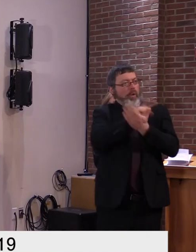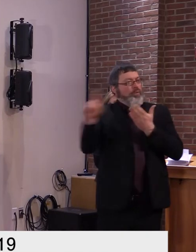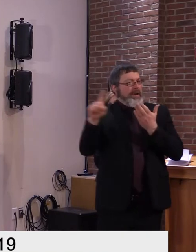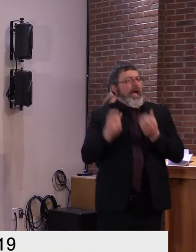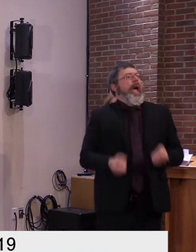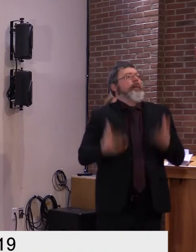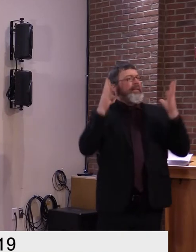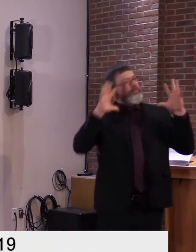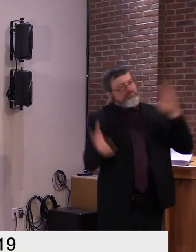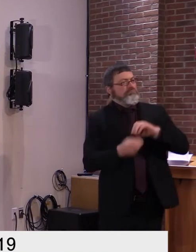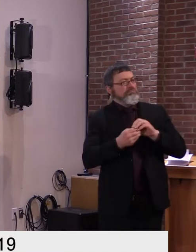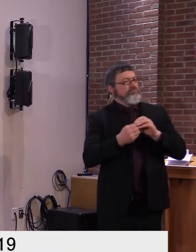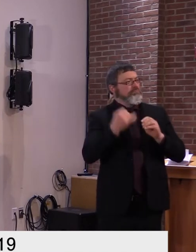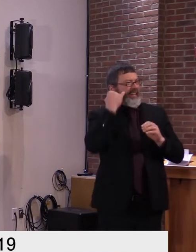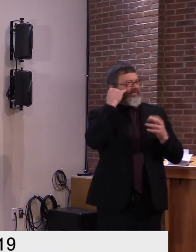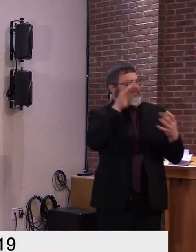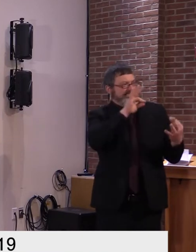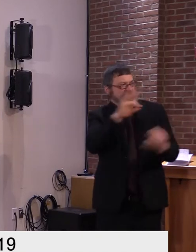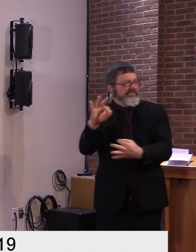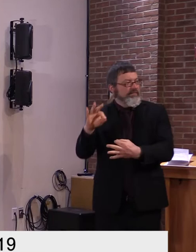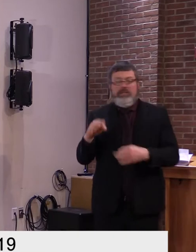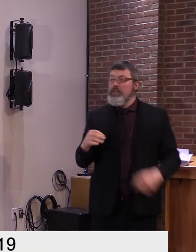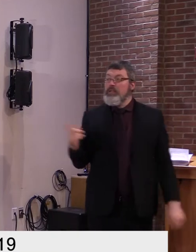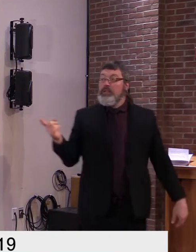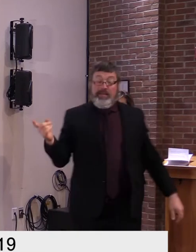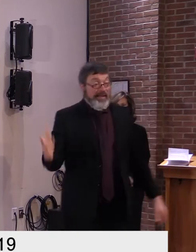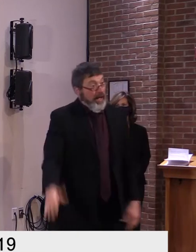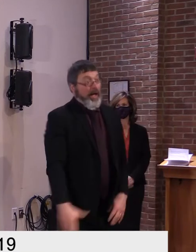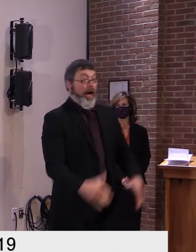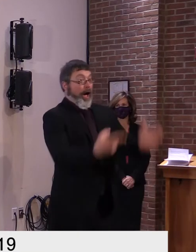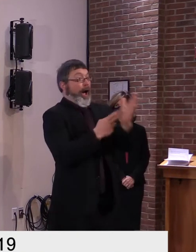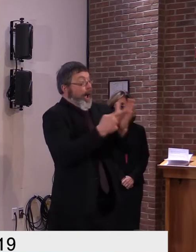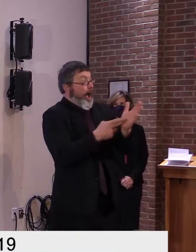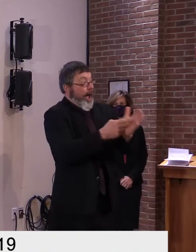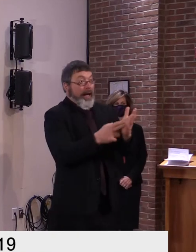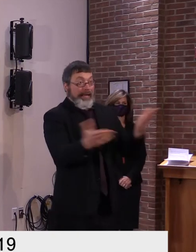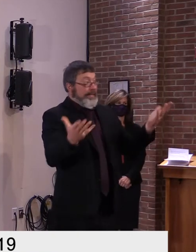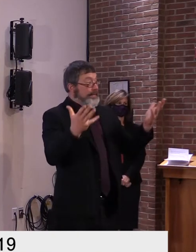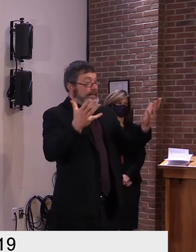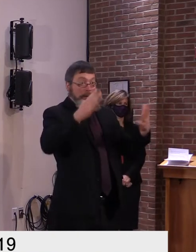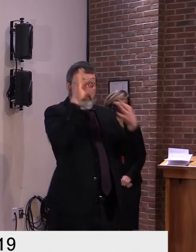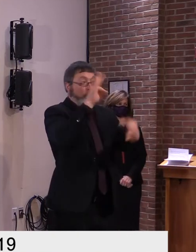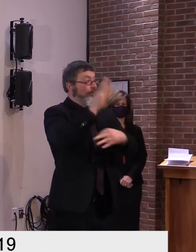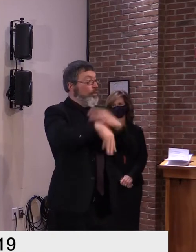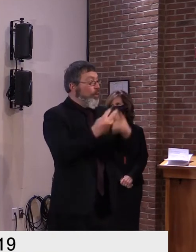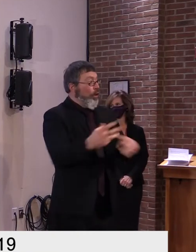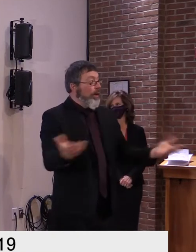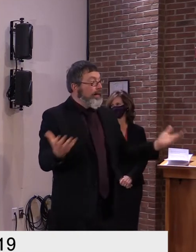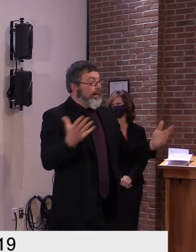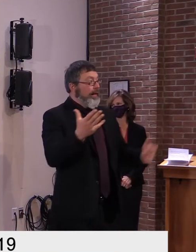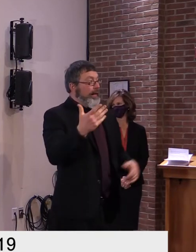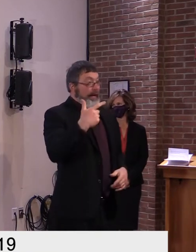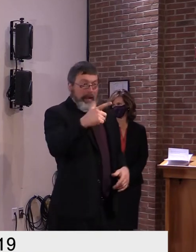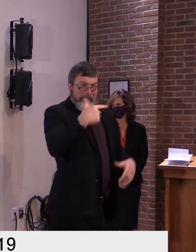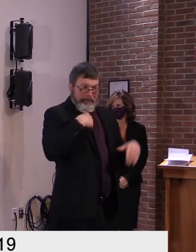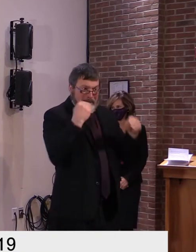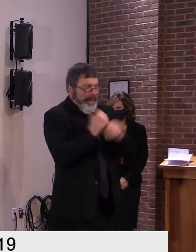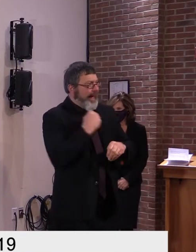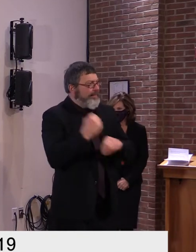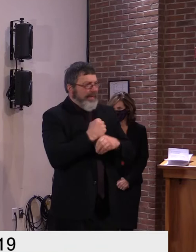play the what-if game. I did the quick math for the other calculation. I'm not sure I could do it for this calculation.